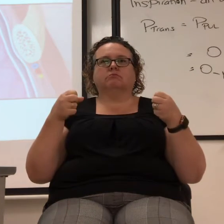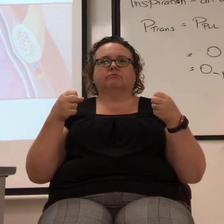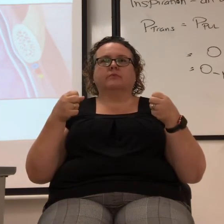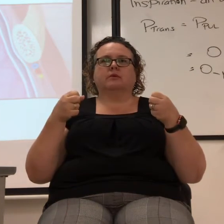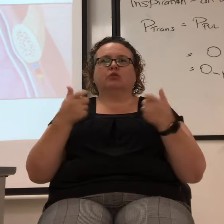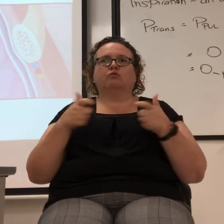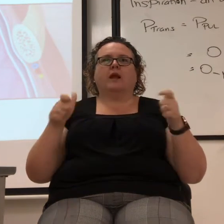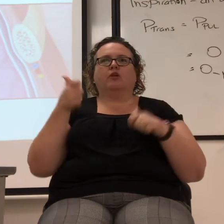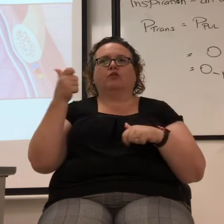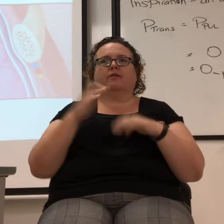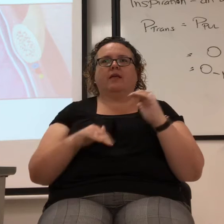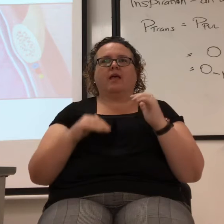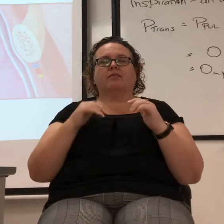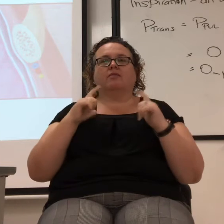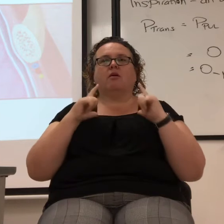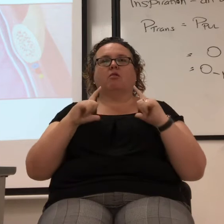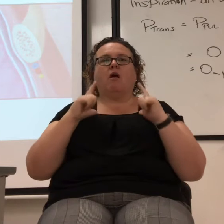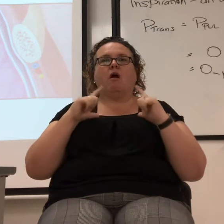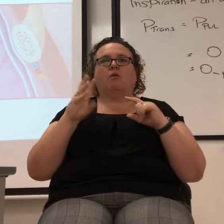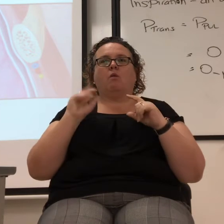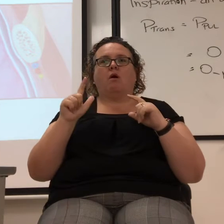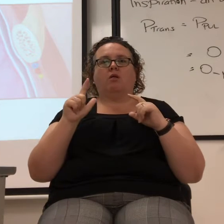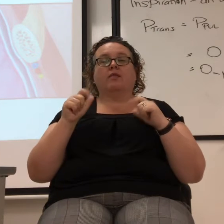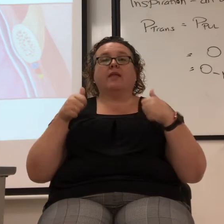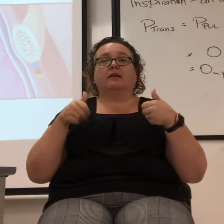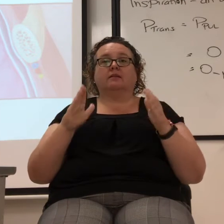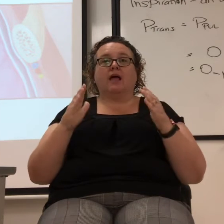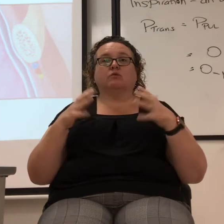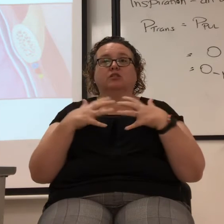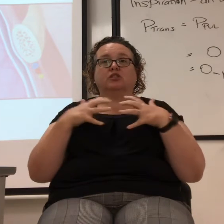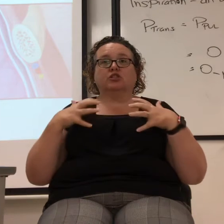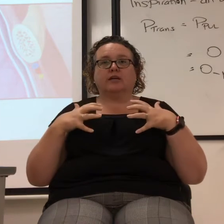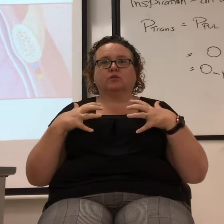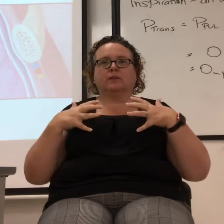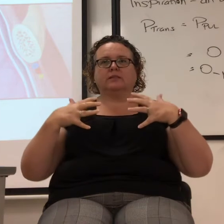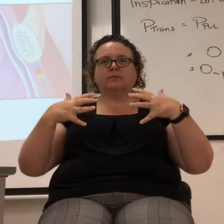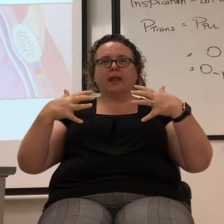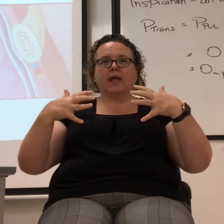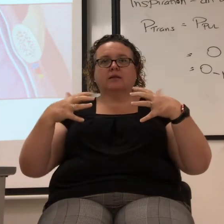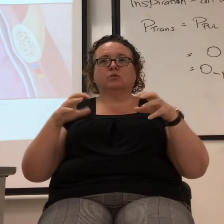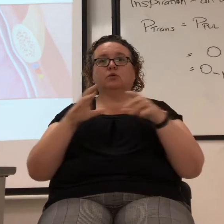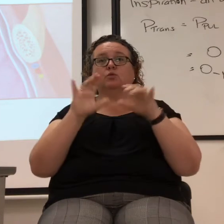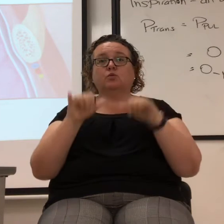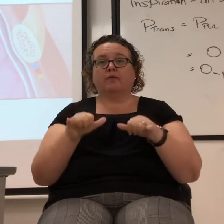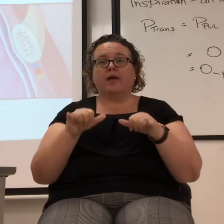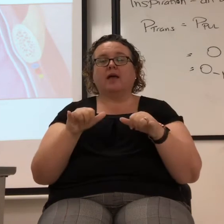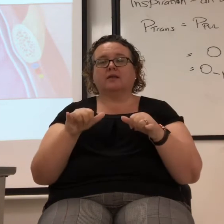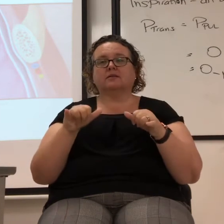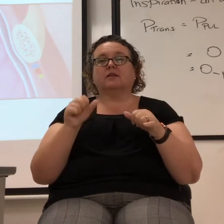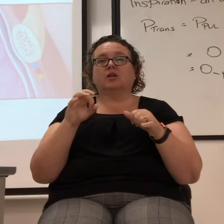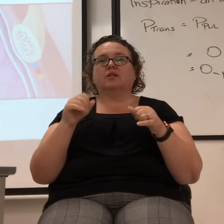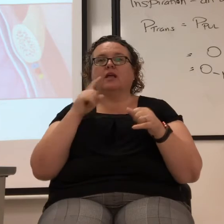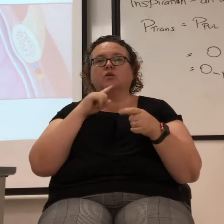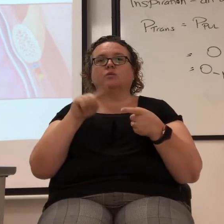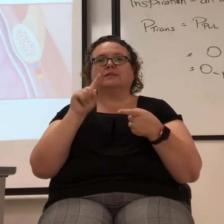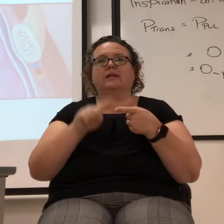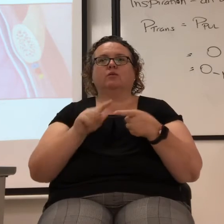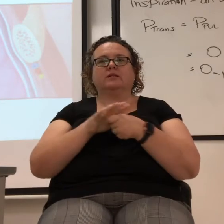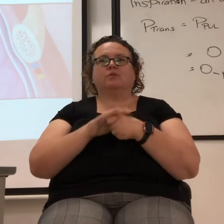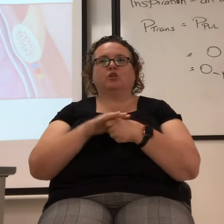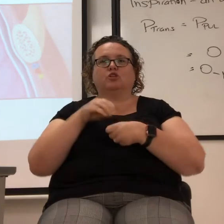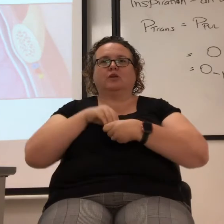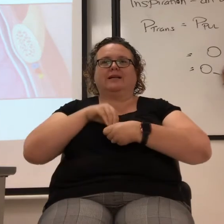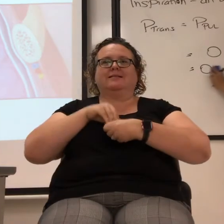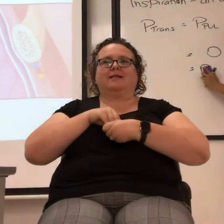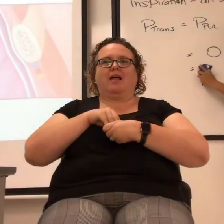the lung wall forces. That allows the chest wall to expand. And when you do that, you decrease the pressure